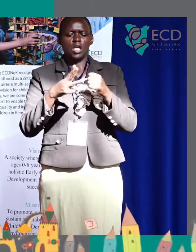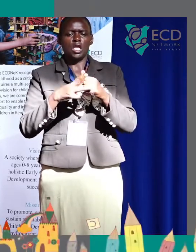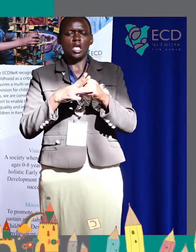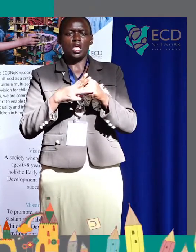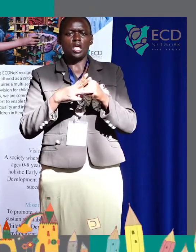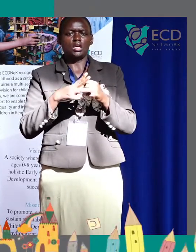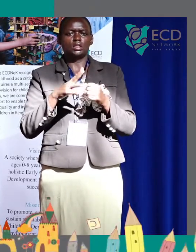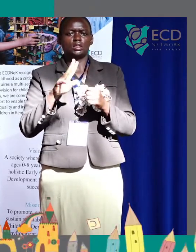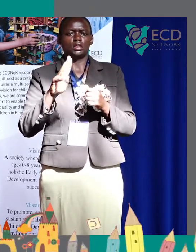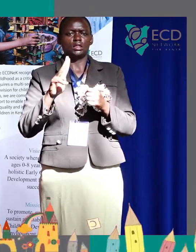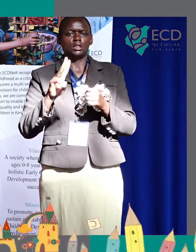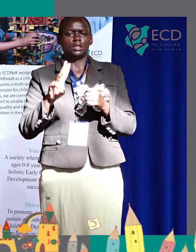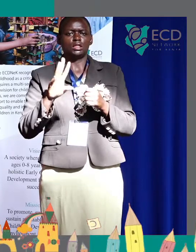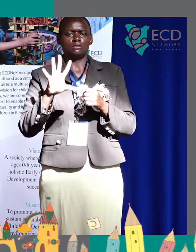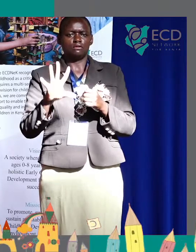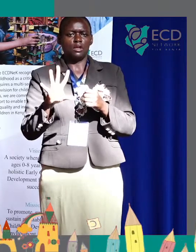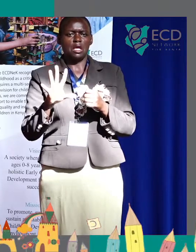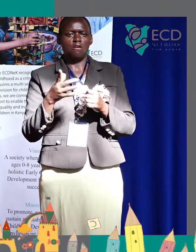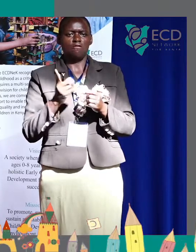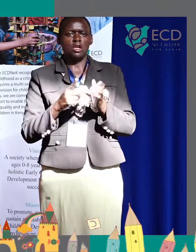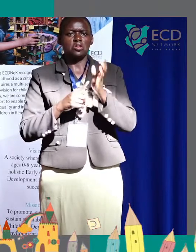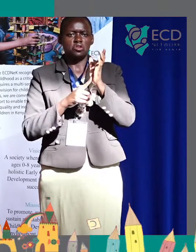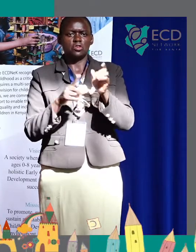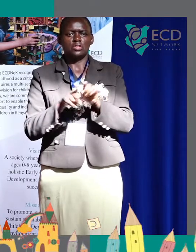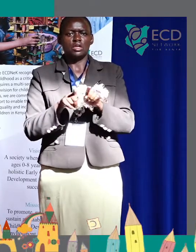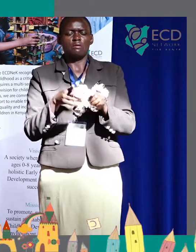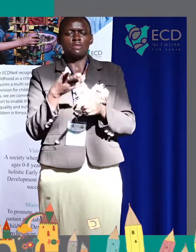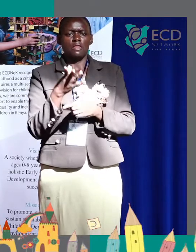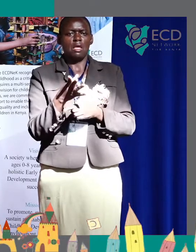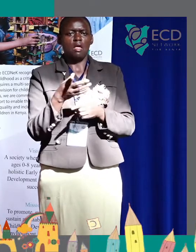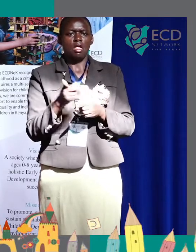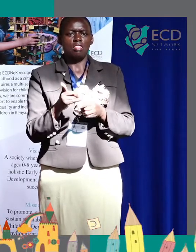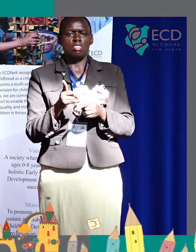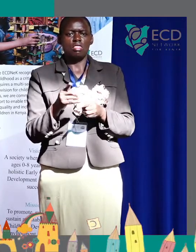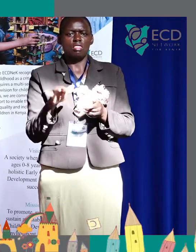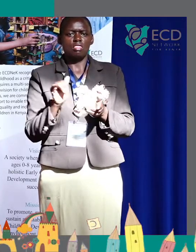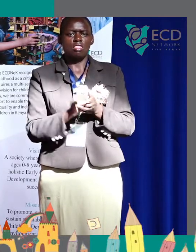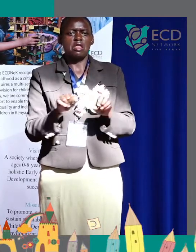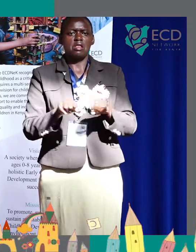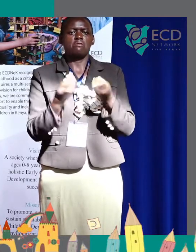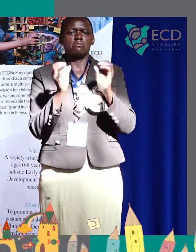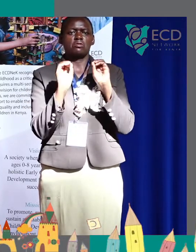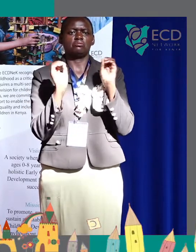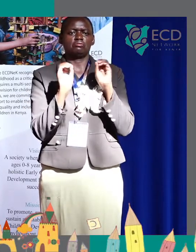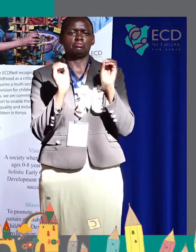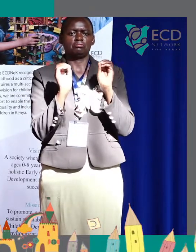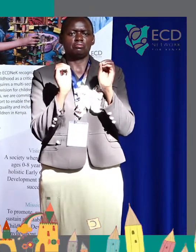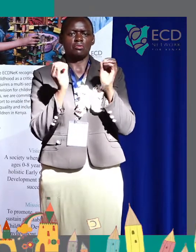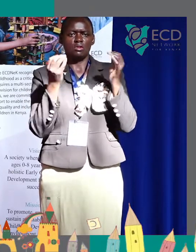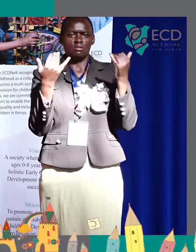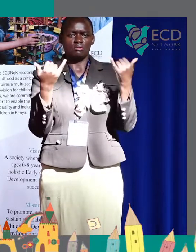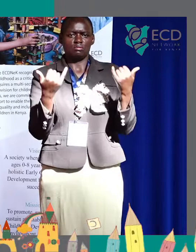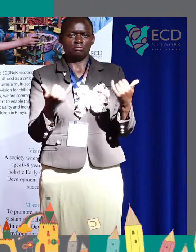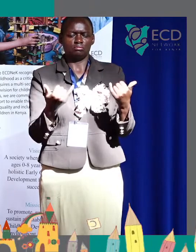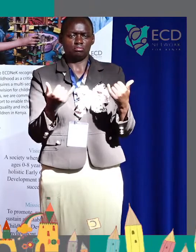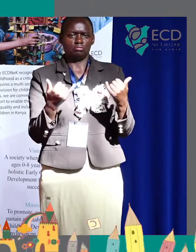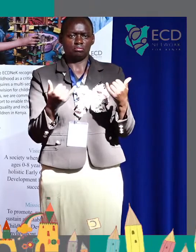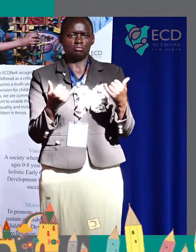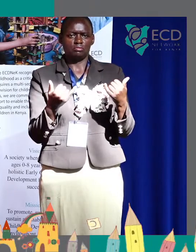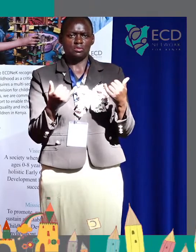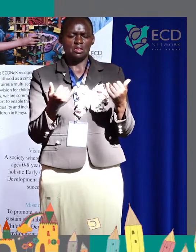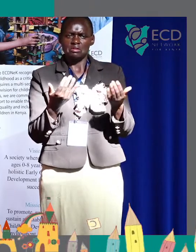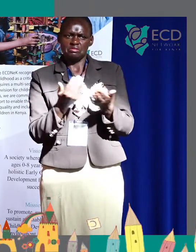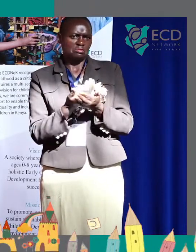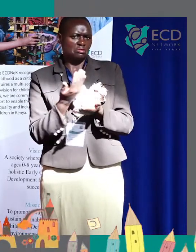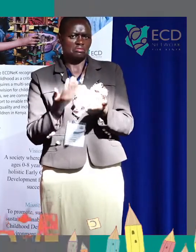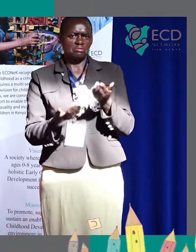by 8:35 with the registration and exhibitions. Now that has not happened. So, that has happened,